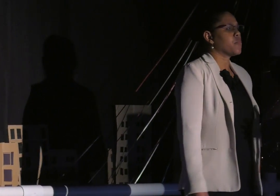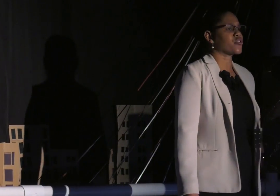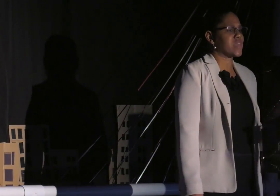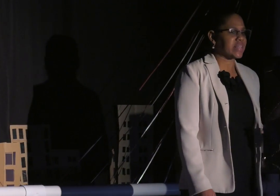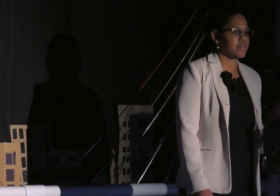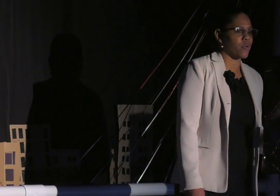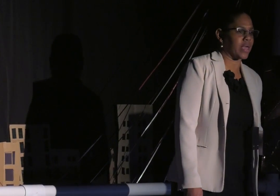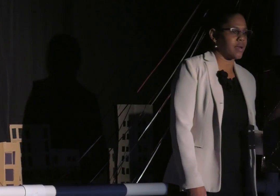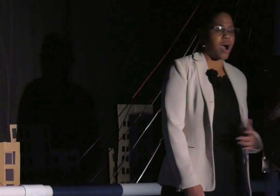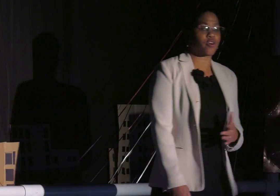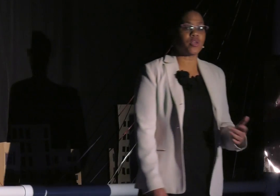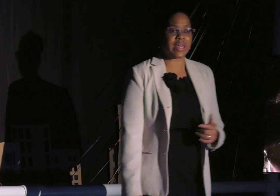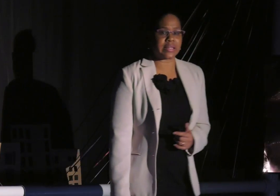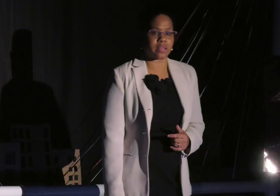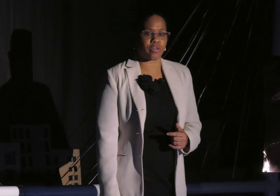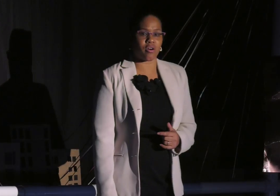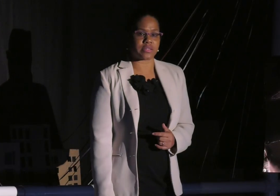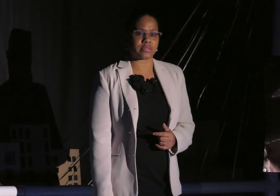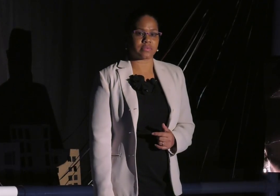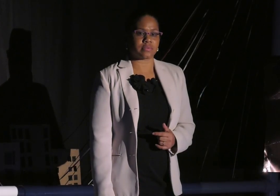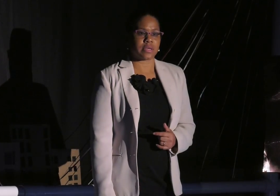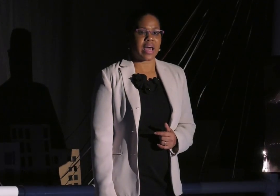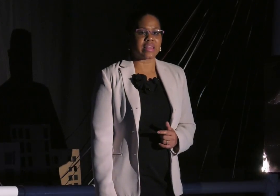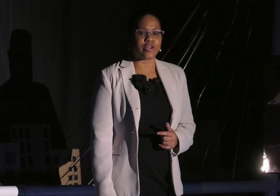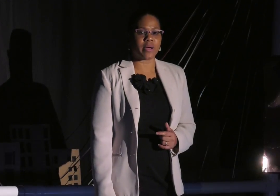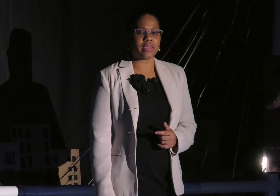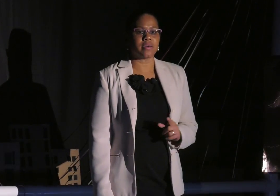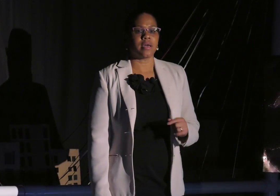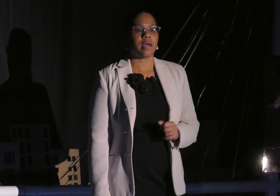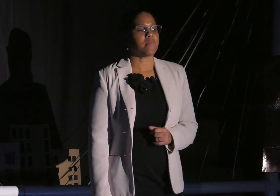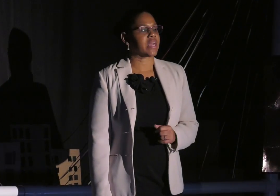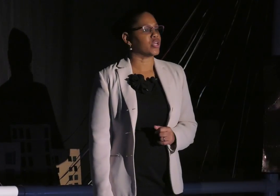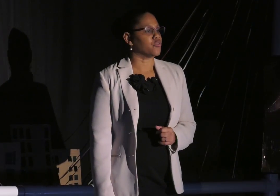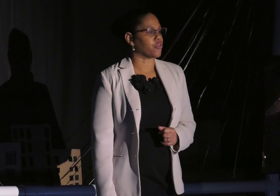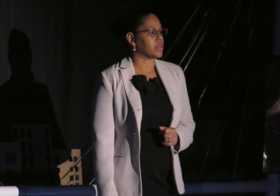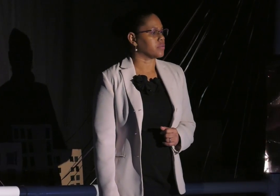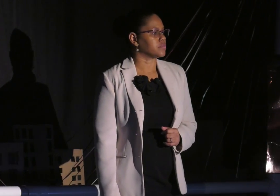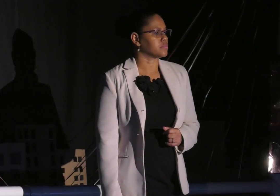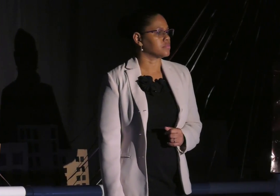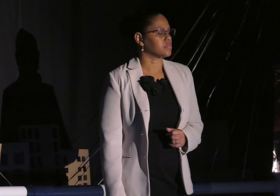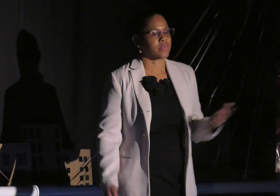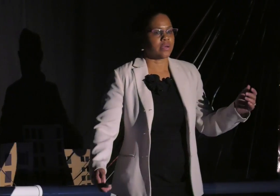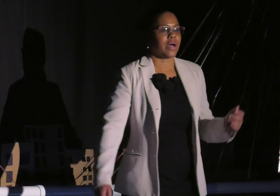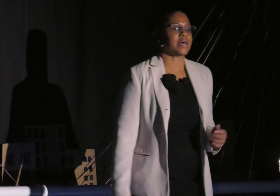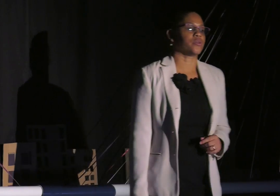some creative way of communicating their thoughts, and thereby making a new friend. As